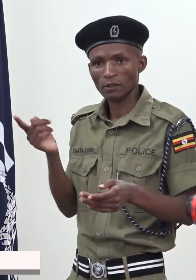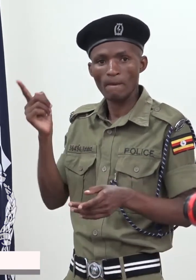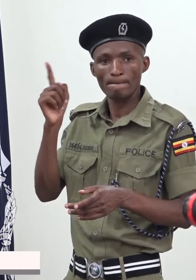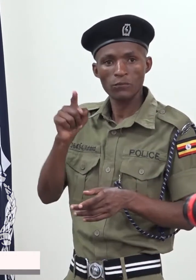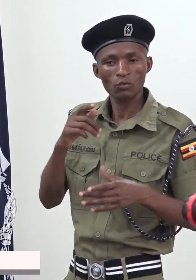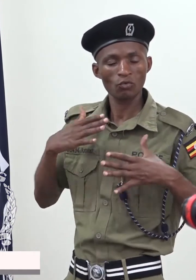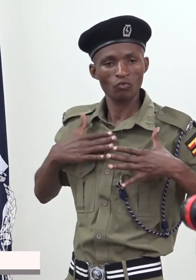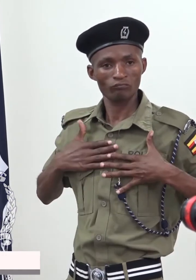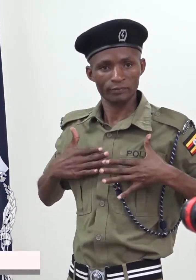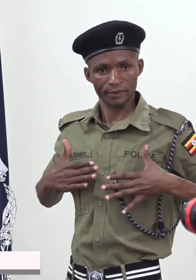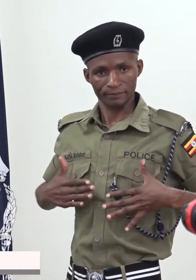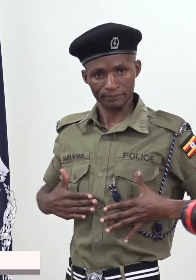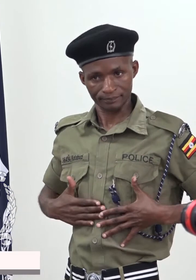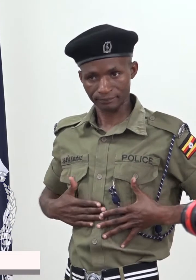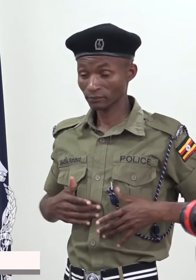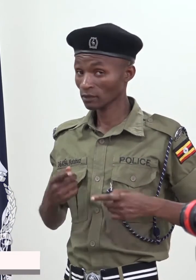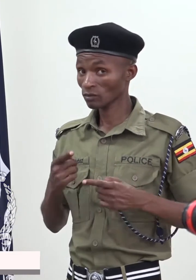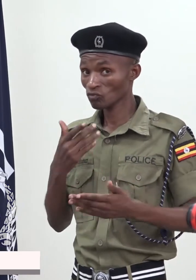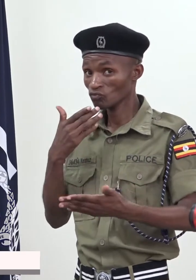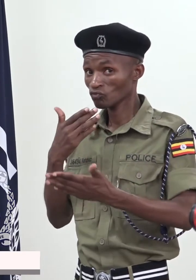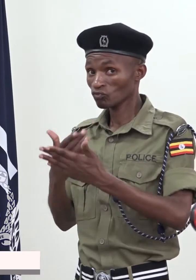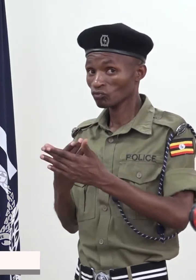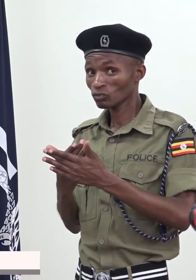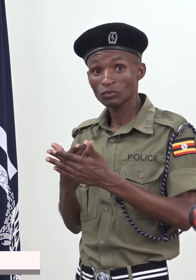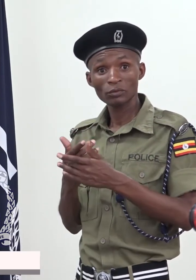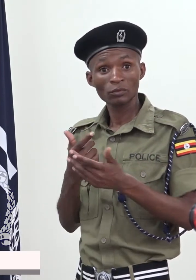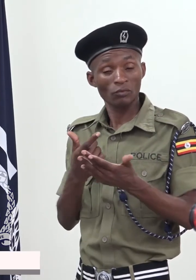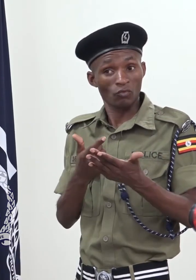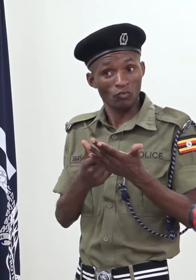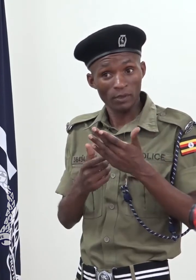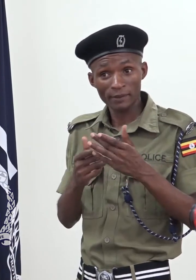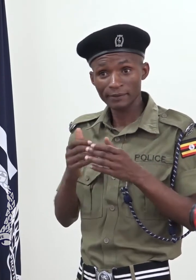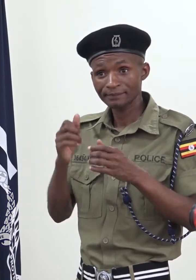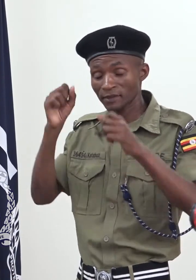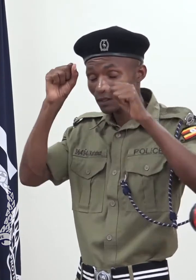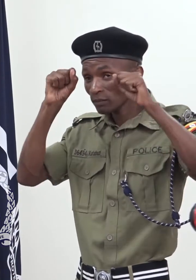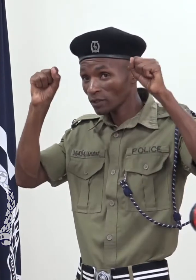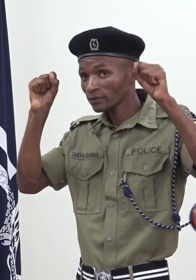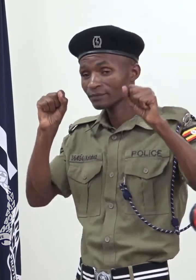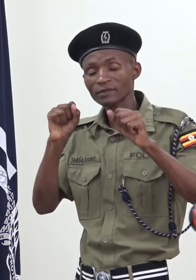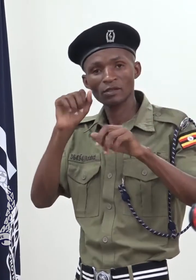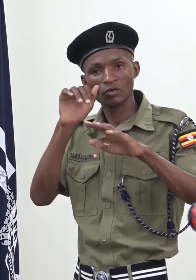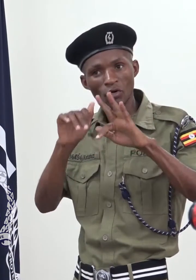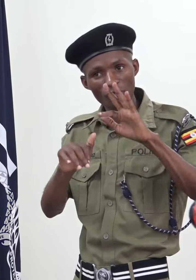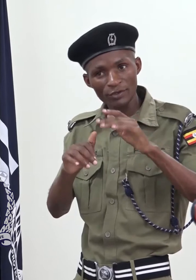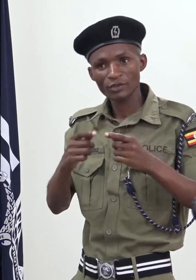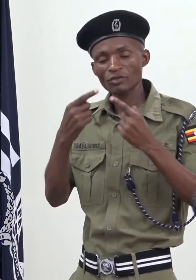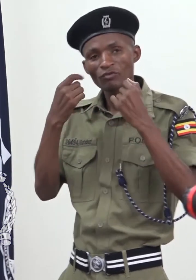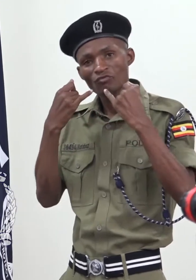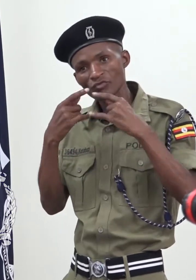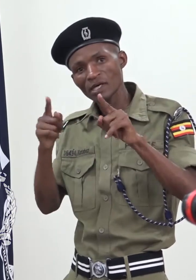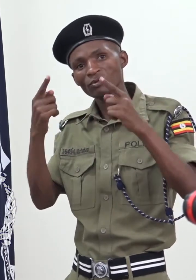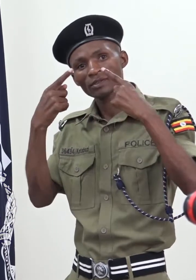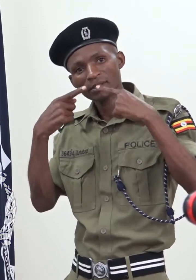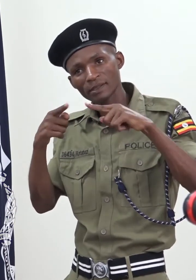and good enough, the President's office is giving regular updates